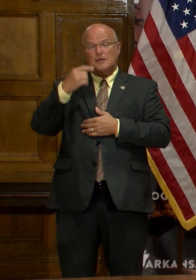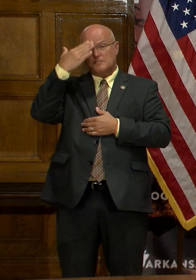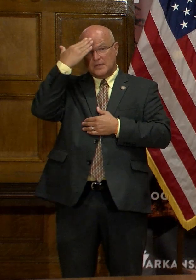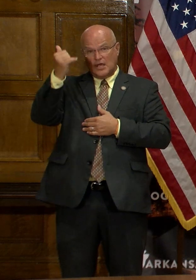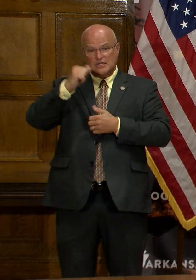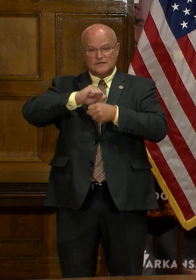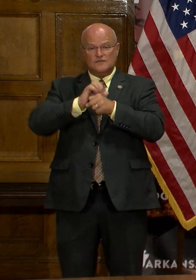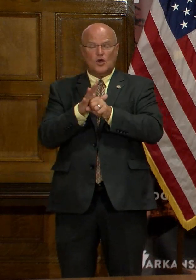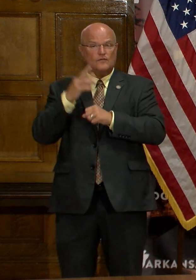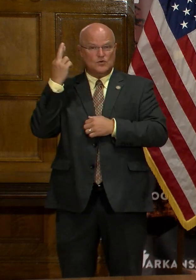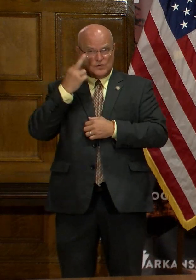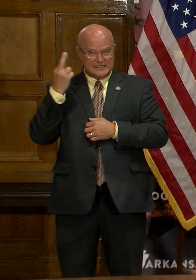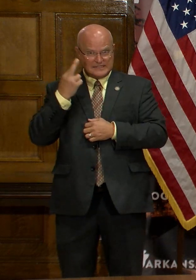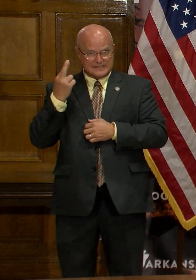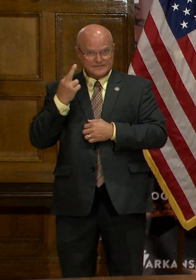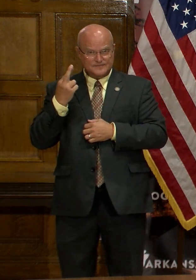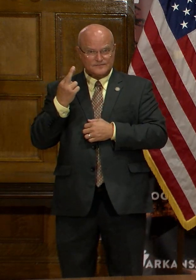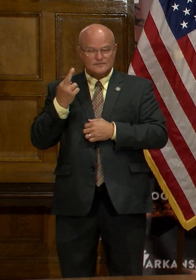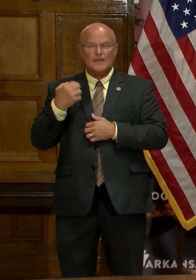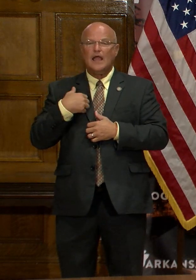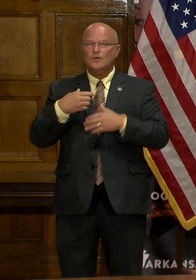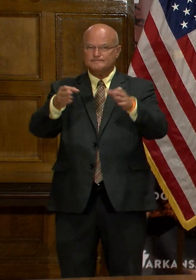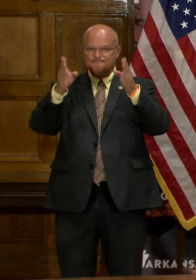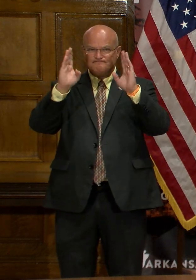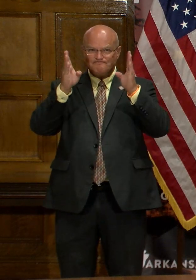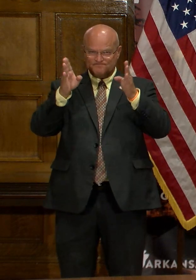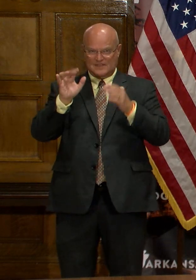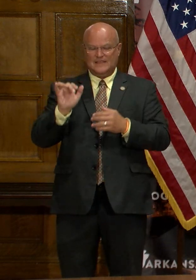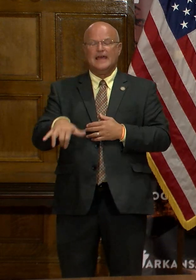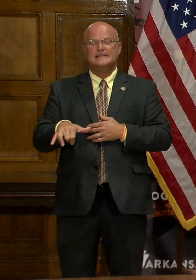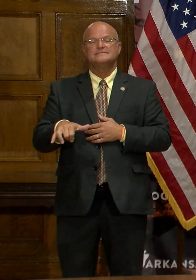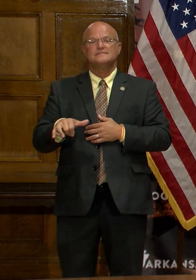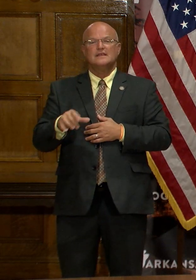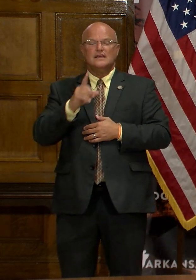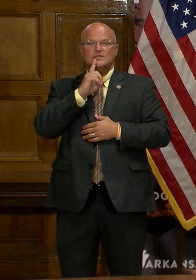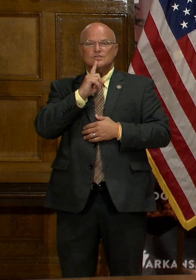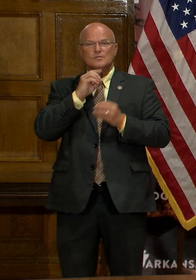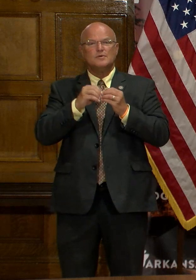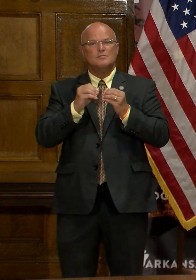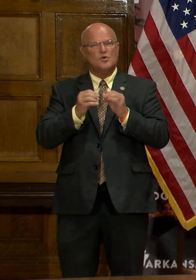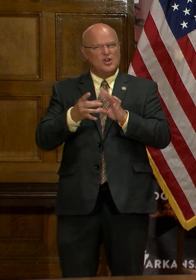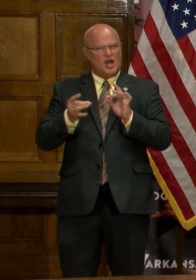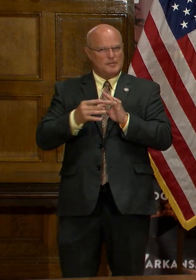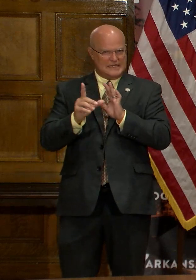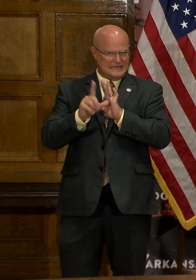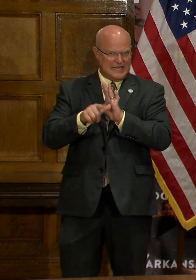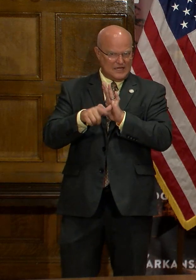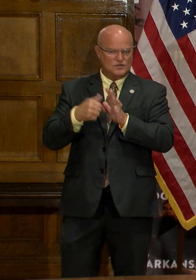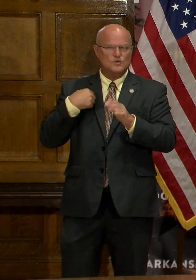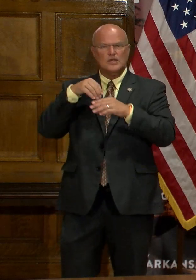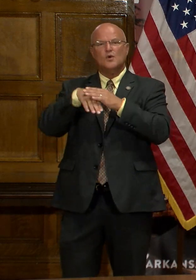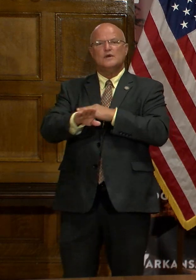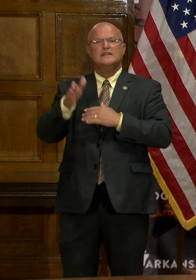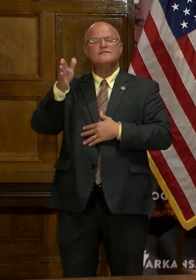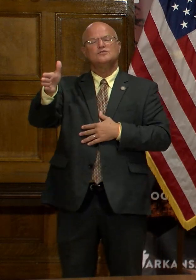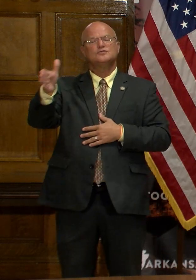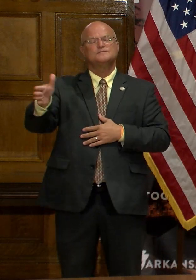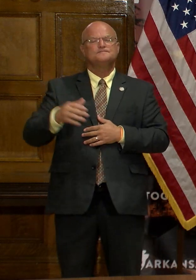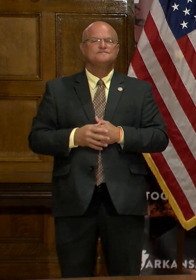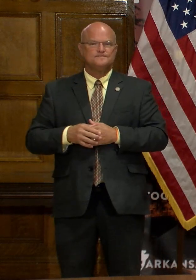So I just wanted to make note of that and draw attention to that. I'm sure there'll be more comment on that as we go into the